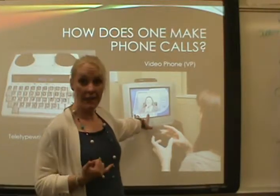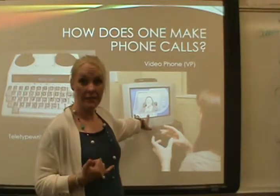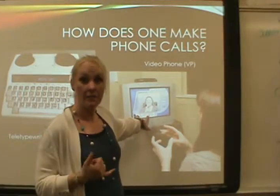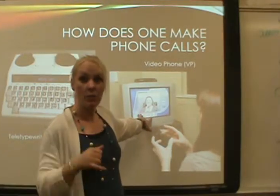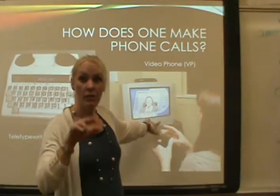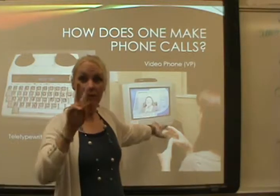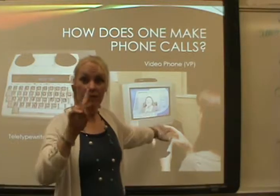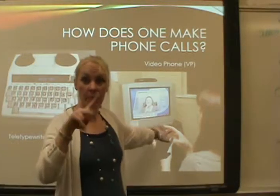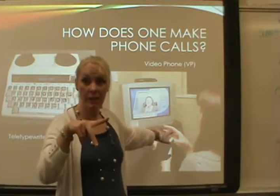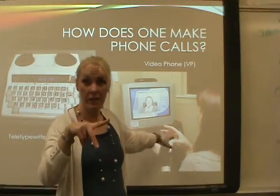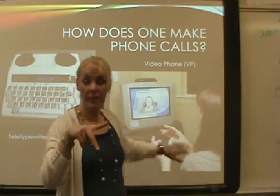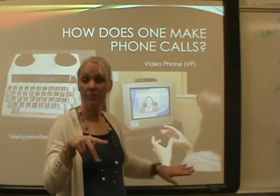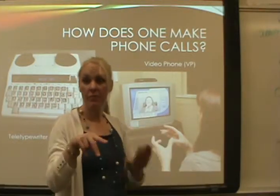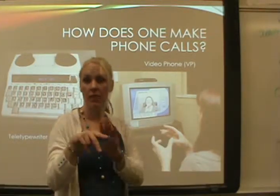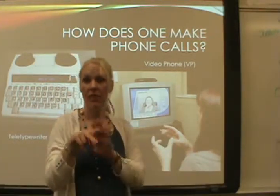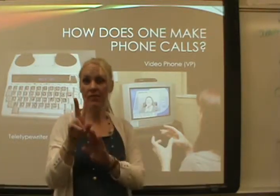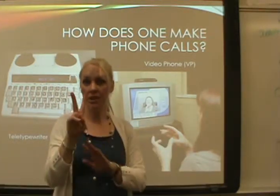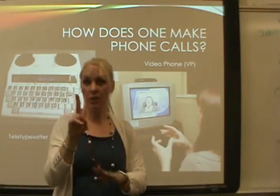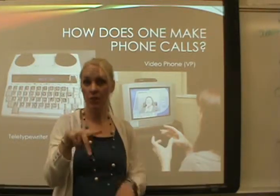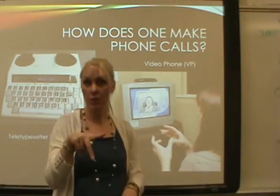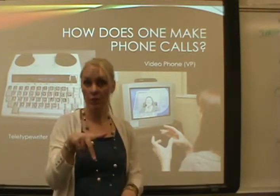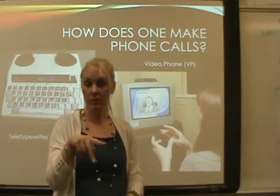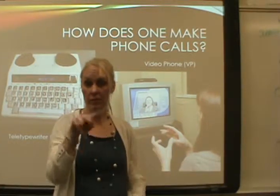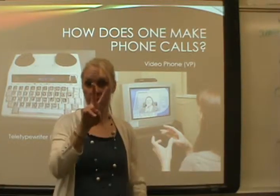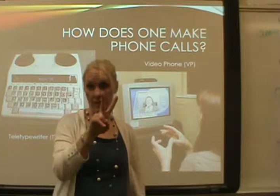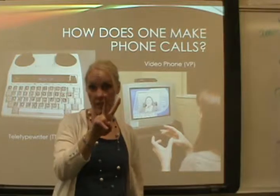Nowadays, with a VP, a videophone.